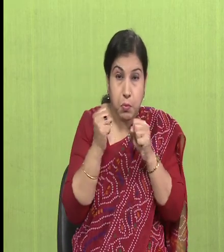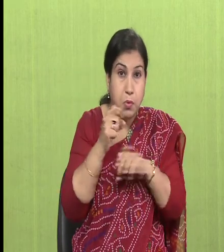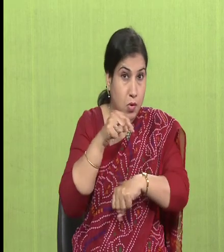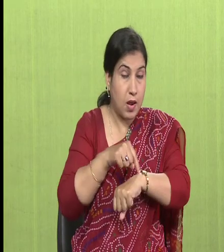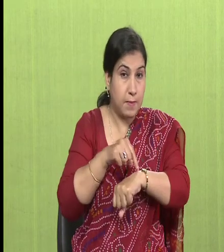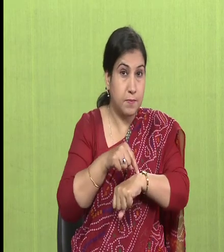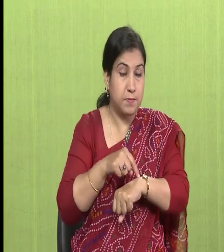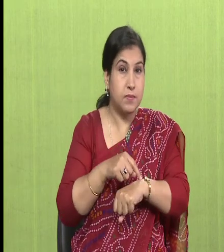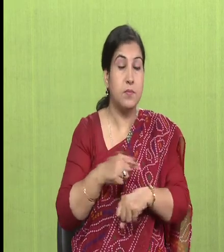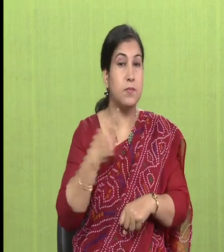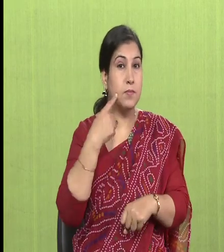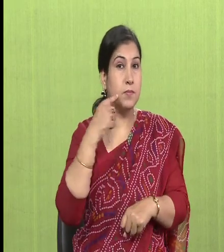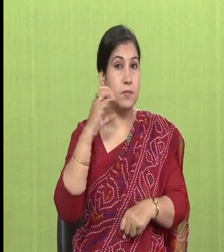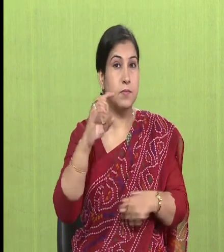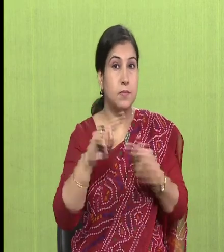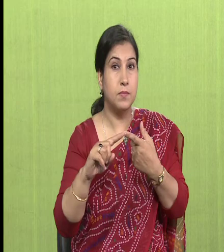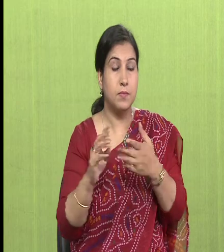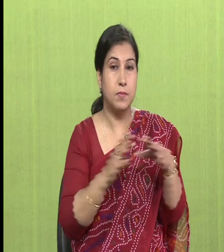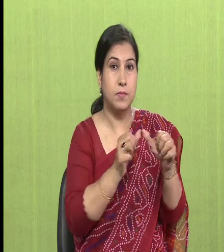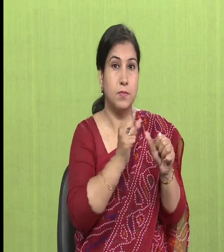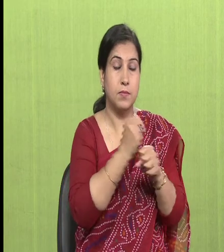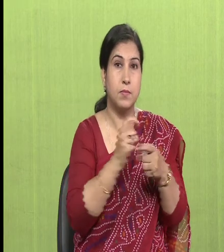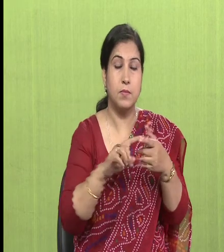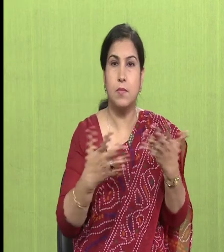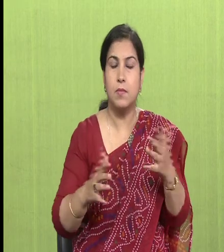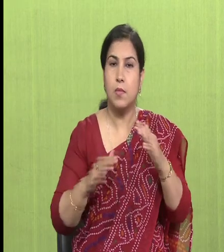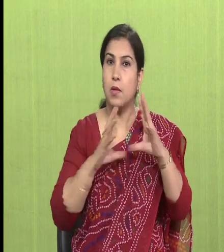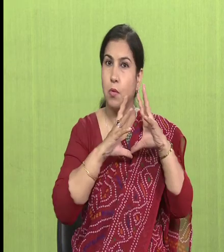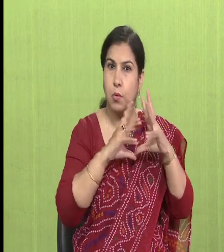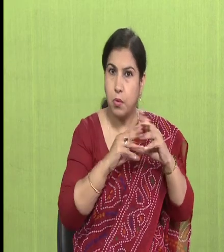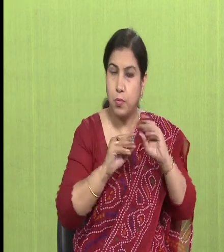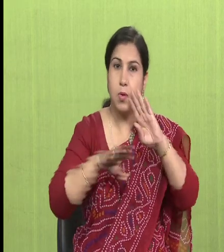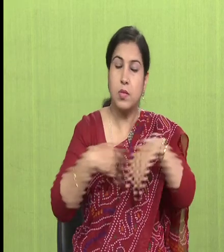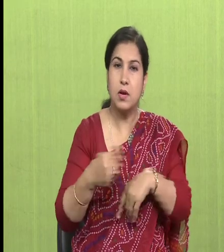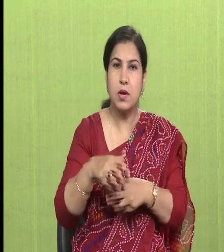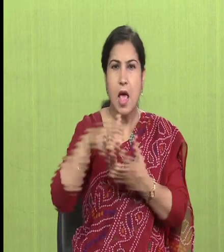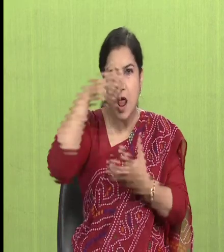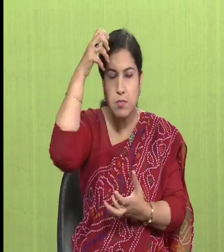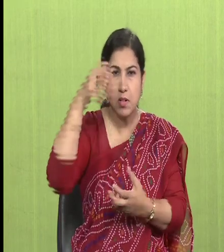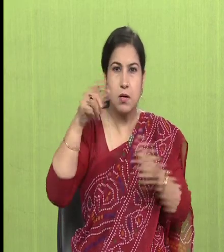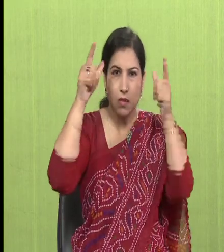grasslands increased and the number of grass eating animals like deer,